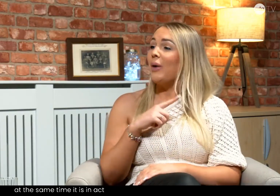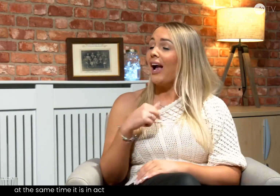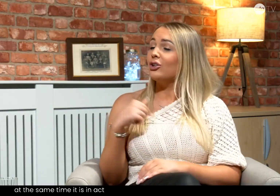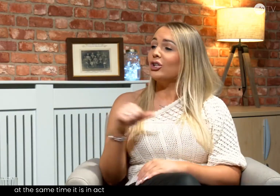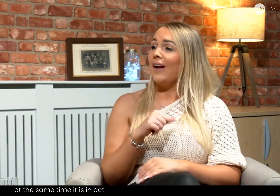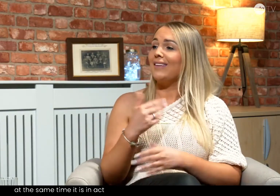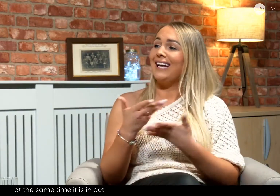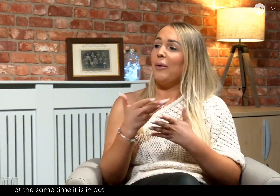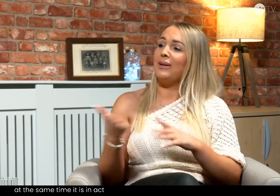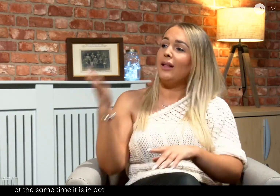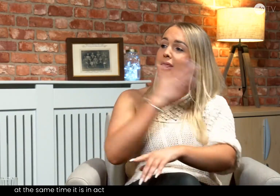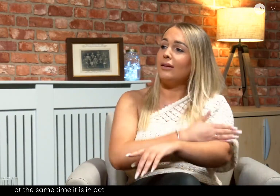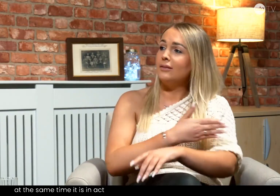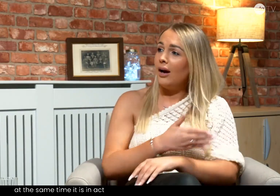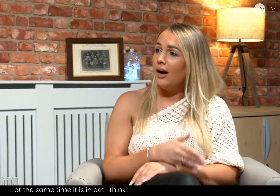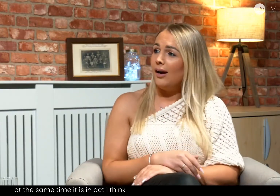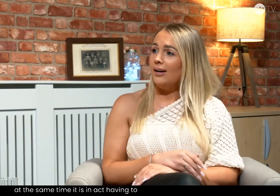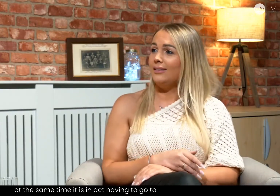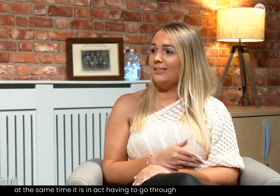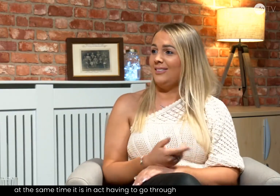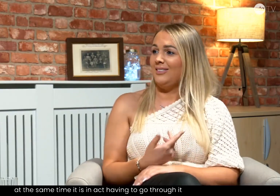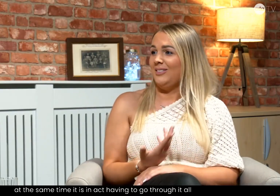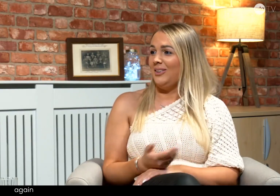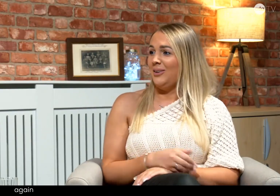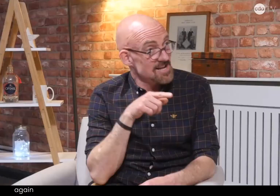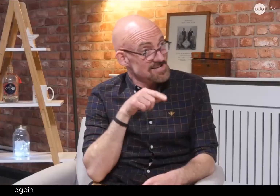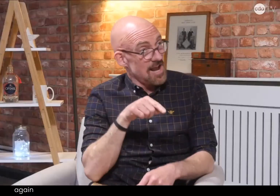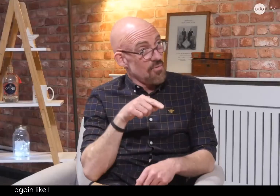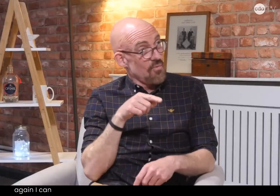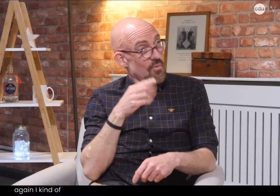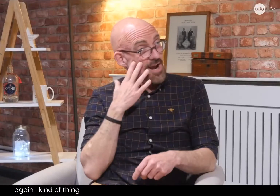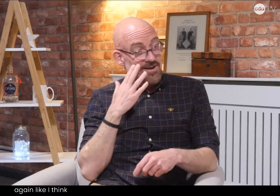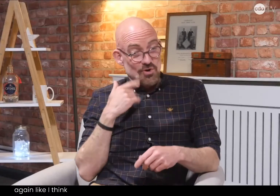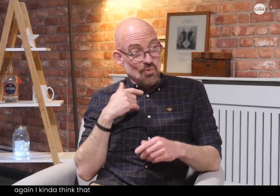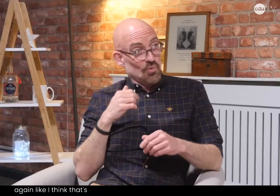Having to go through it all again, I kind of think that's why I wish I'd had counselling at the start.